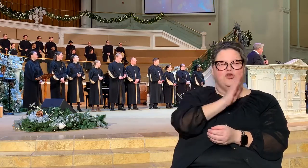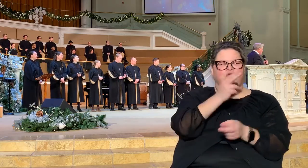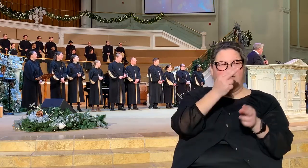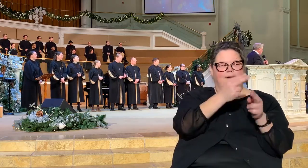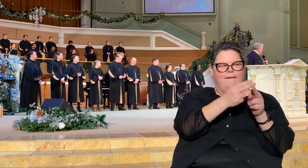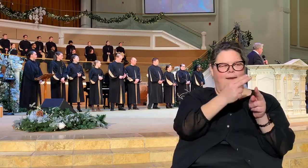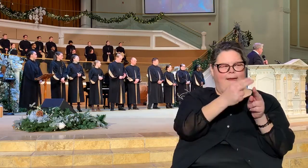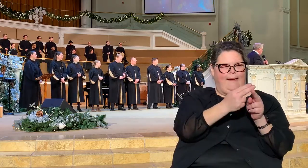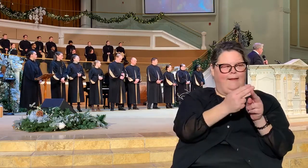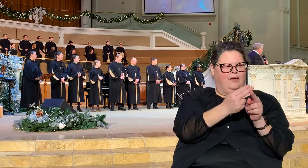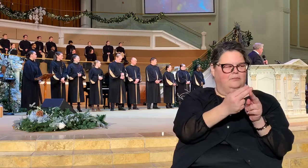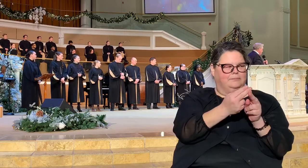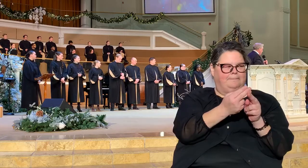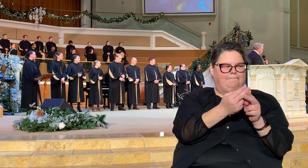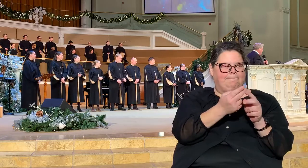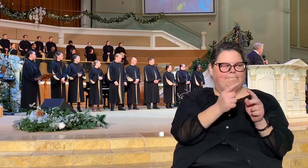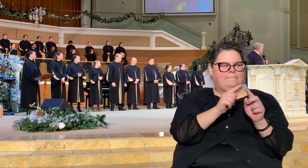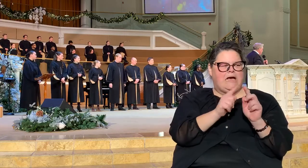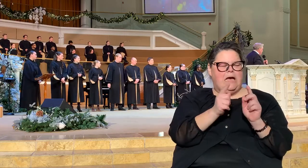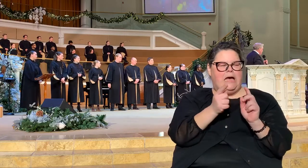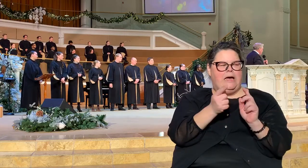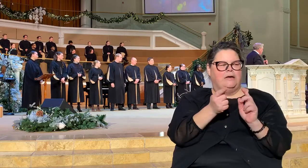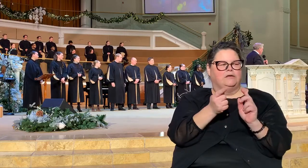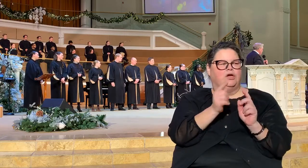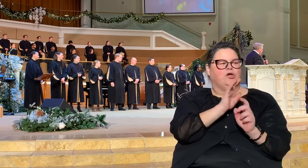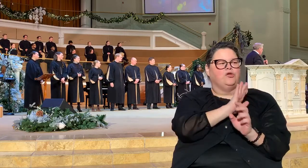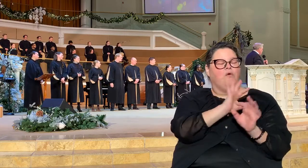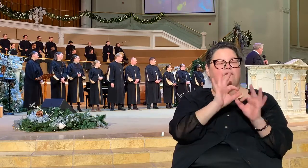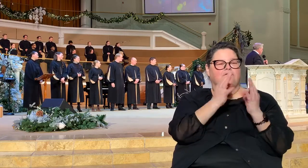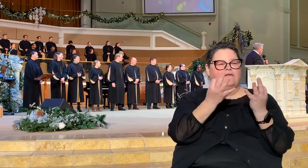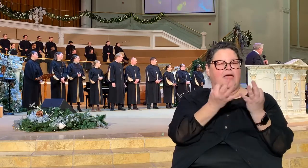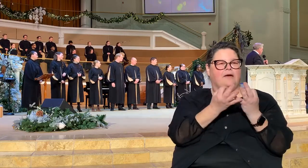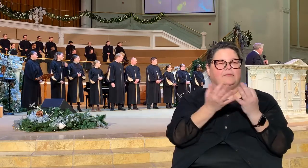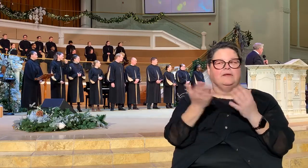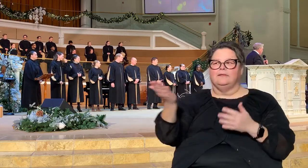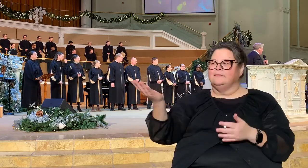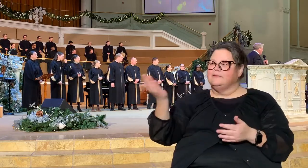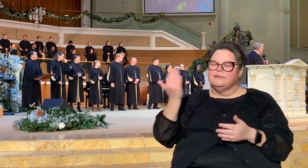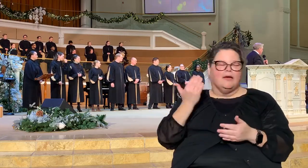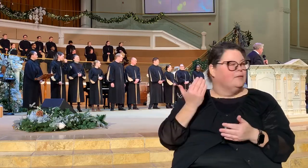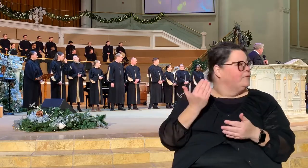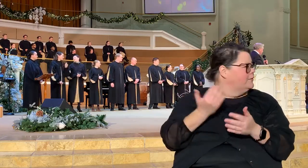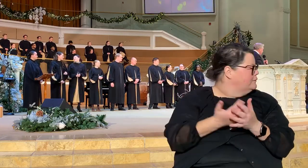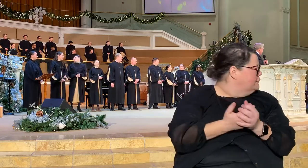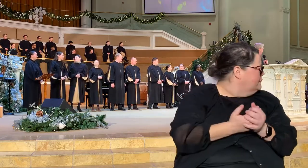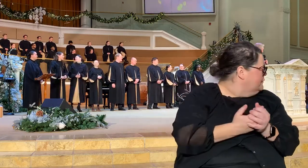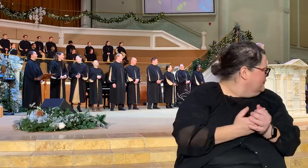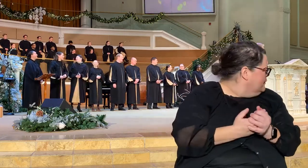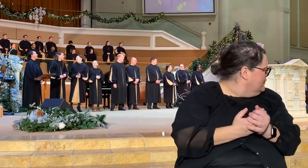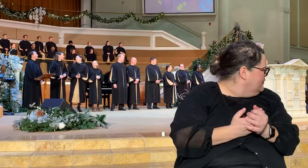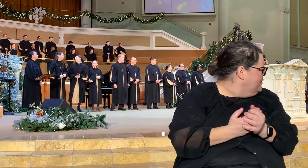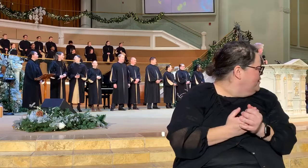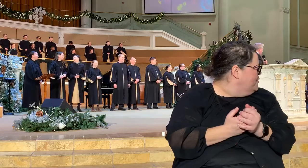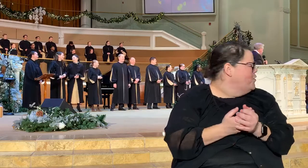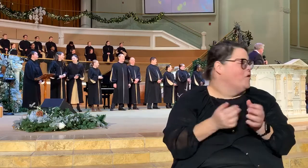So if your family's coming up with you, let's worship with the Adair Trio as they sing.